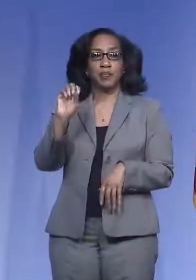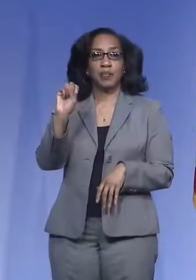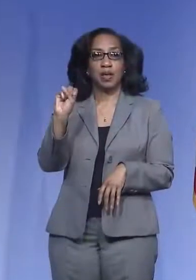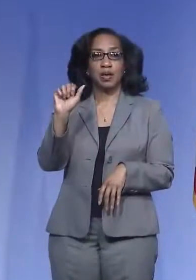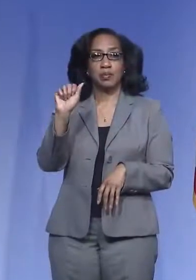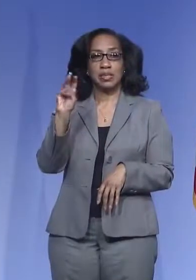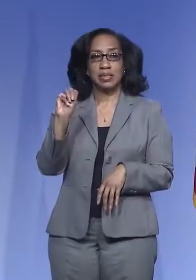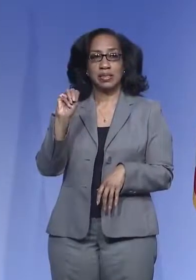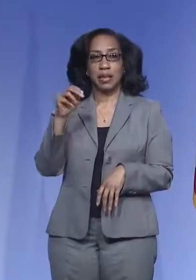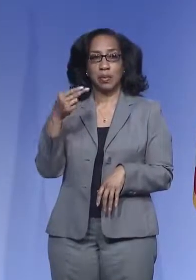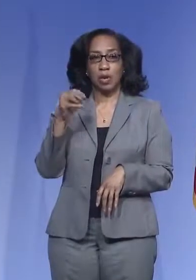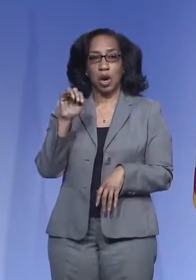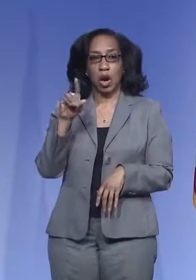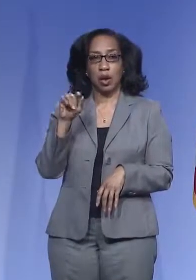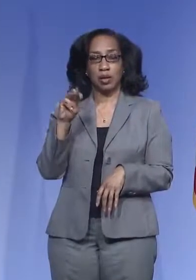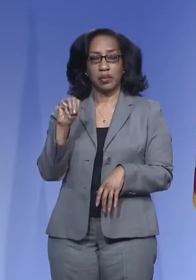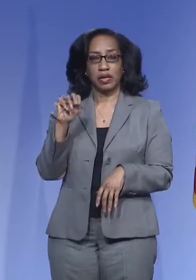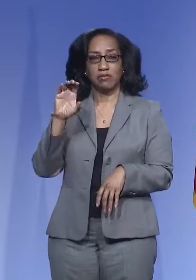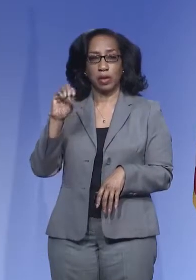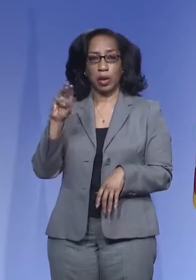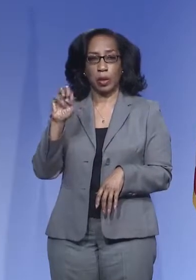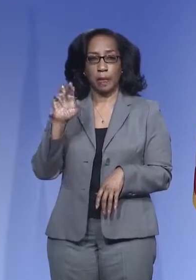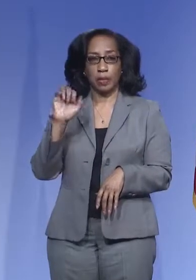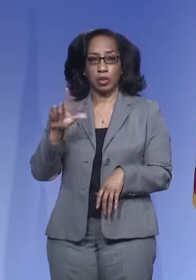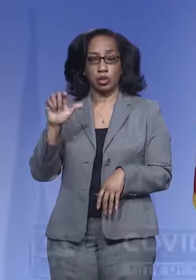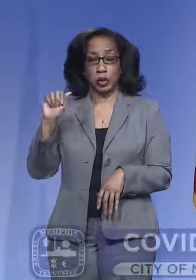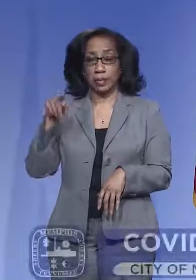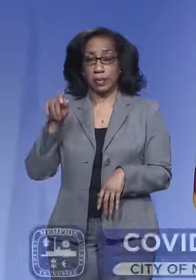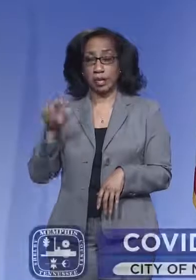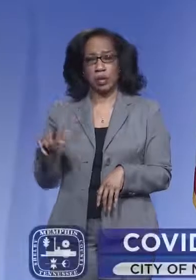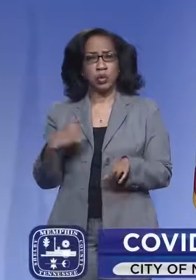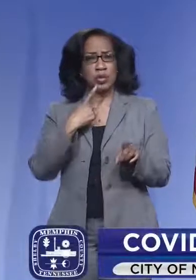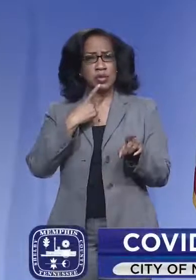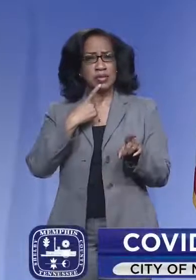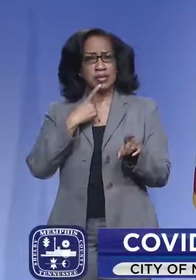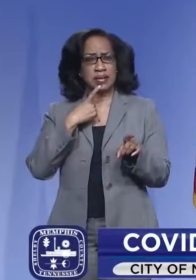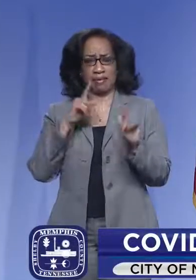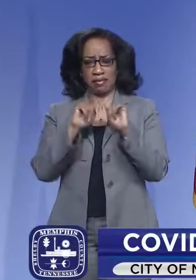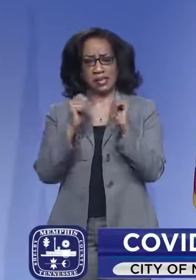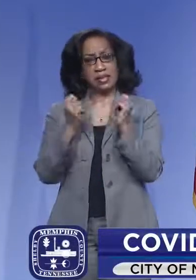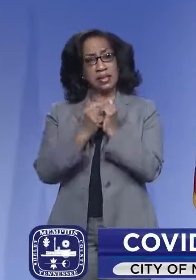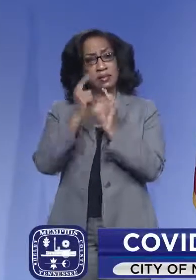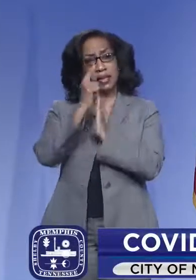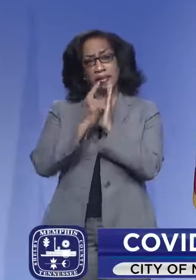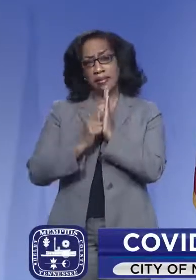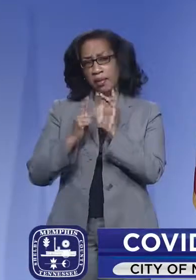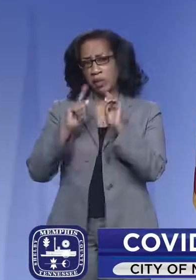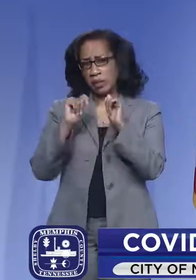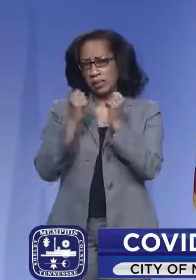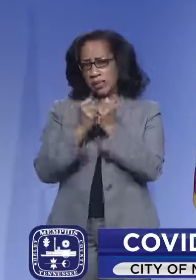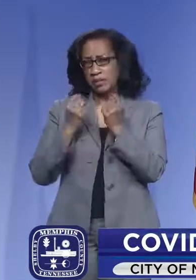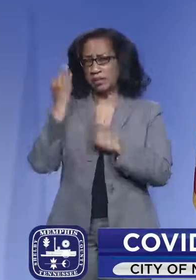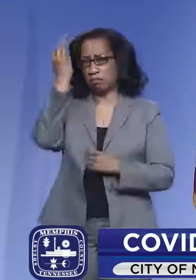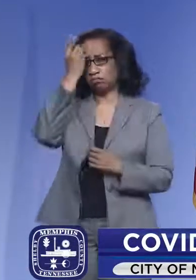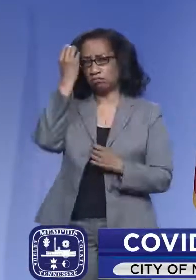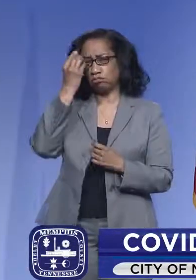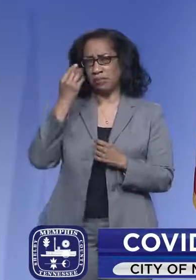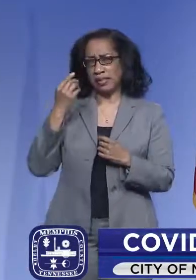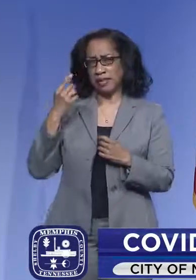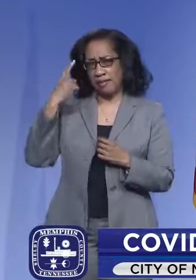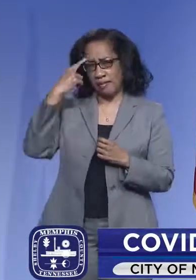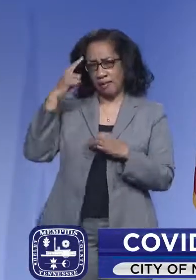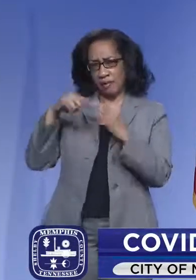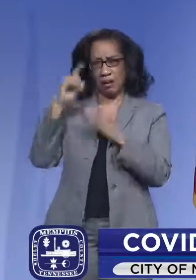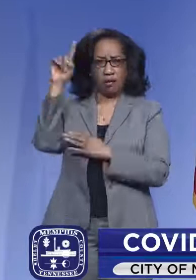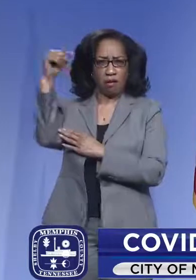Doug, my first question is for you. And so when you say the city's legal team is evaluating what effect any order from the governor